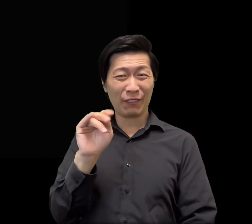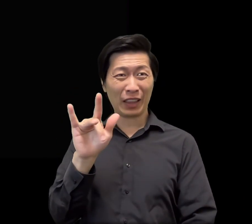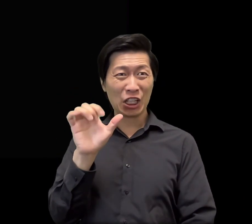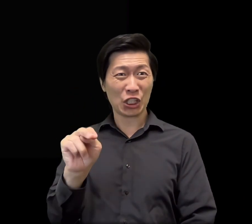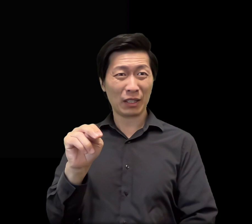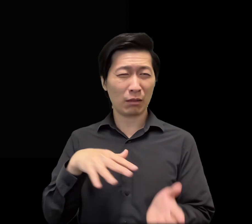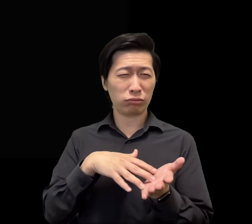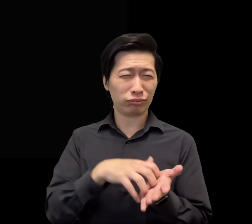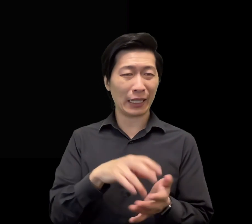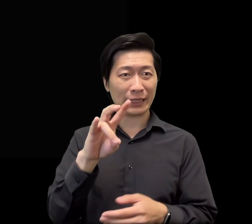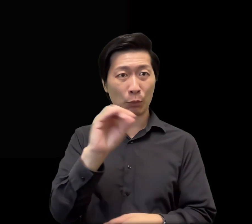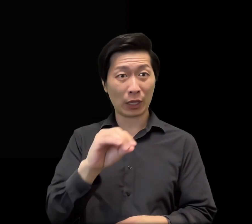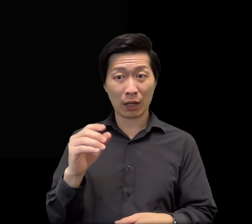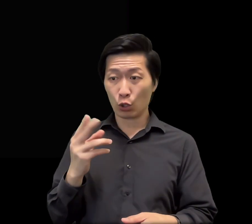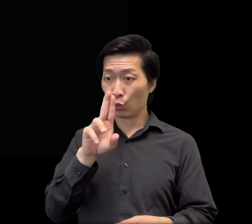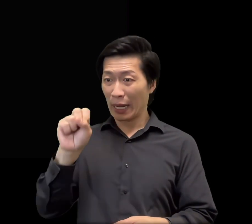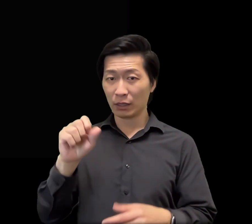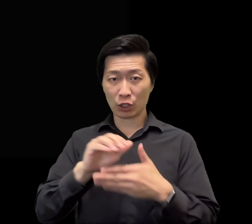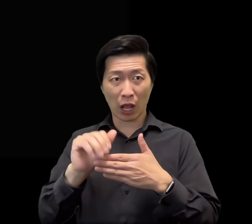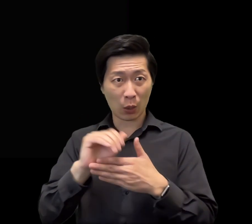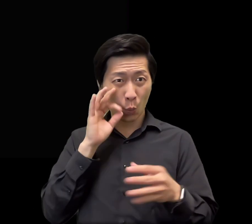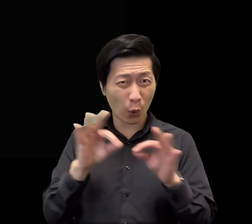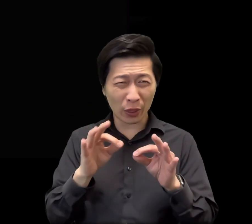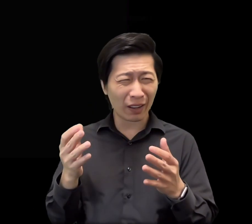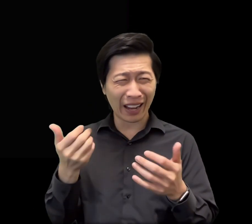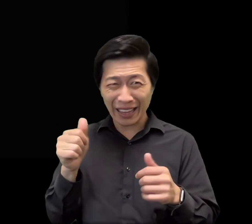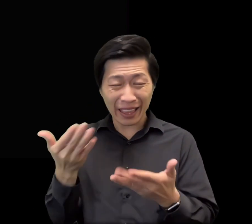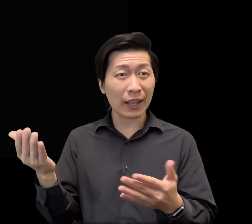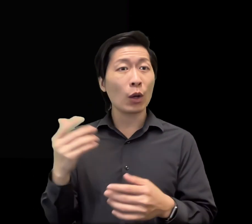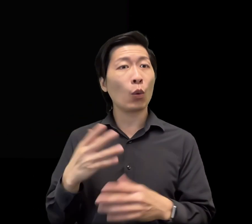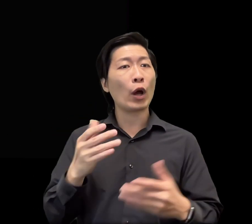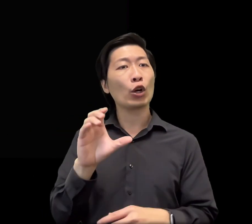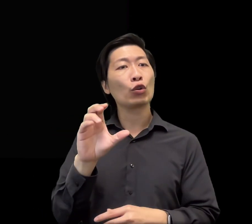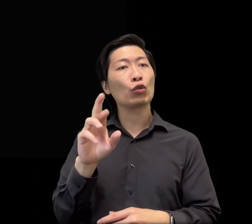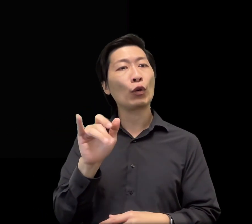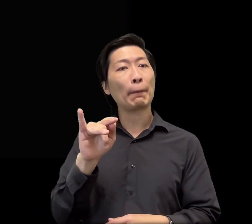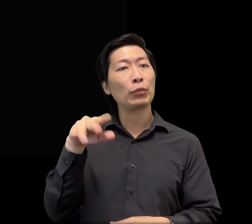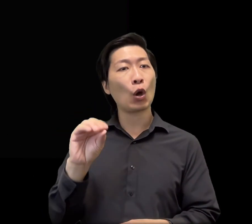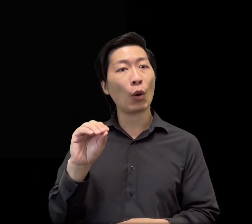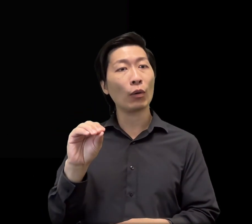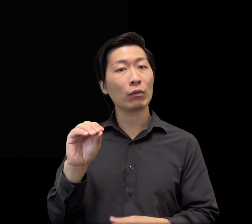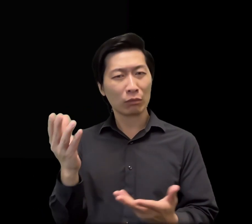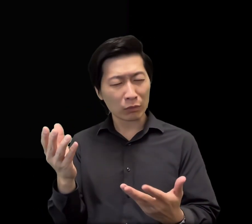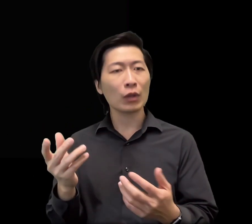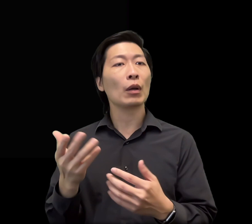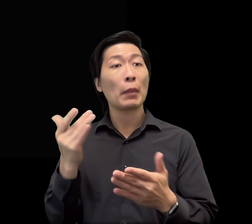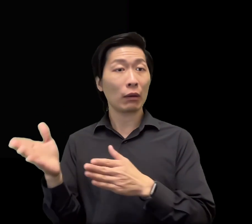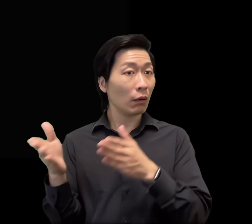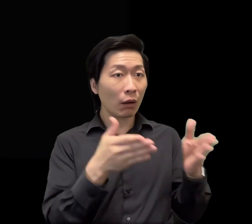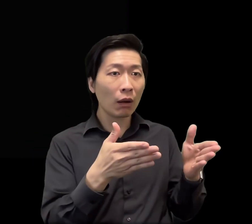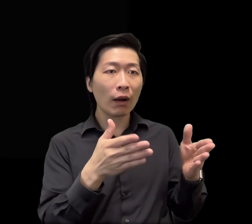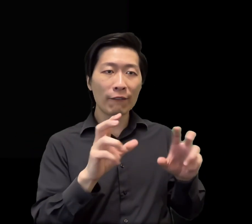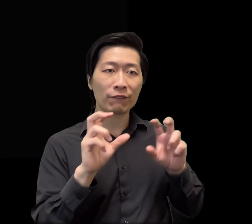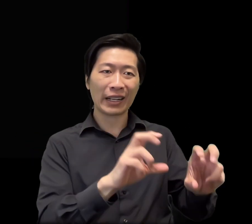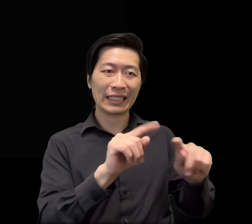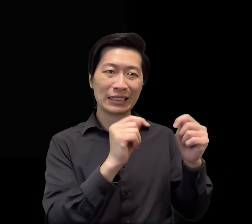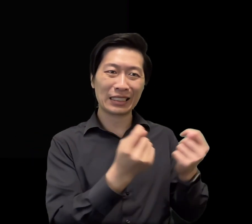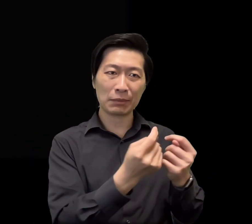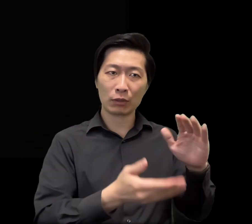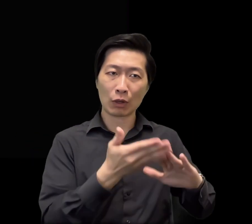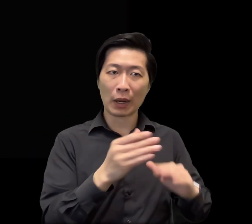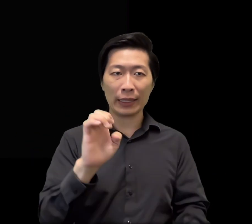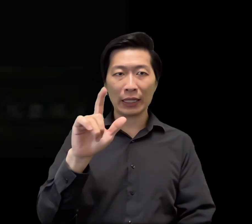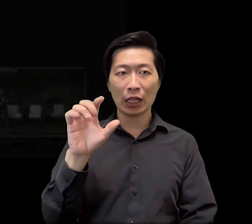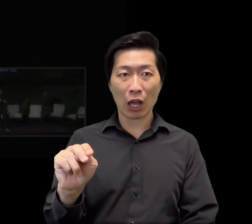like inflation 7%. Is the US dollar worth anything? What is crypto? How about investing in a team of engineers led by